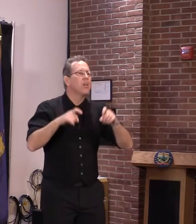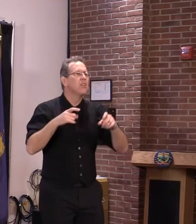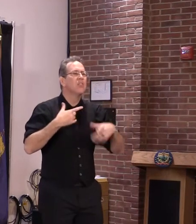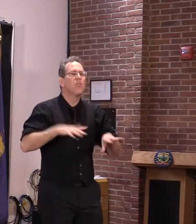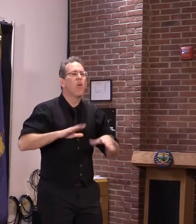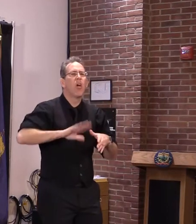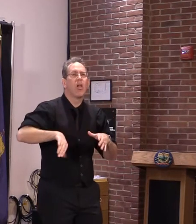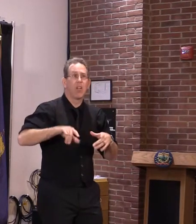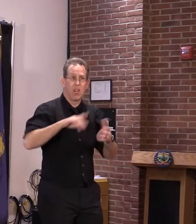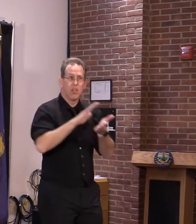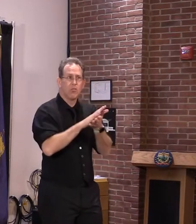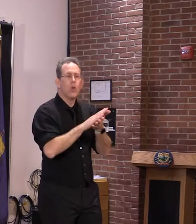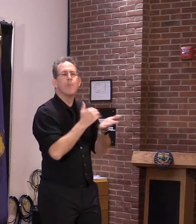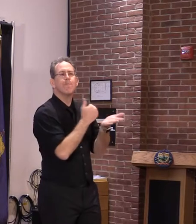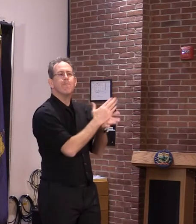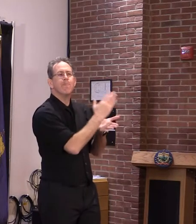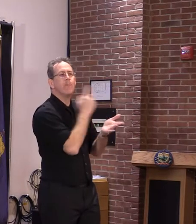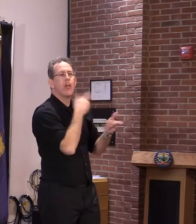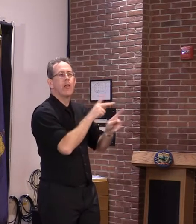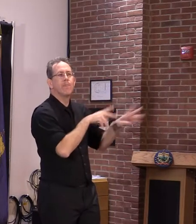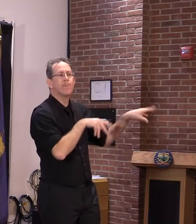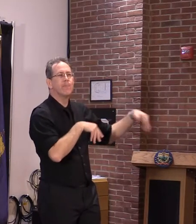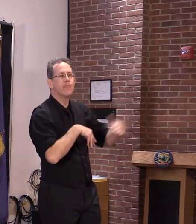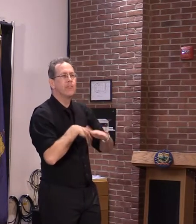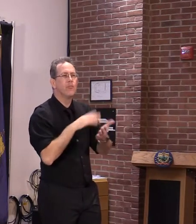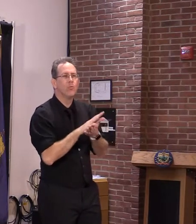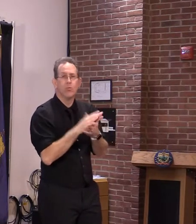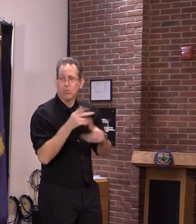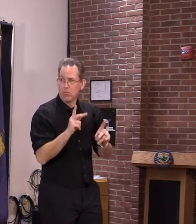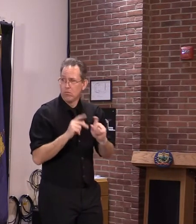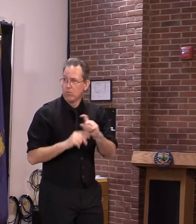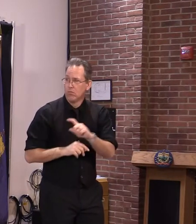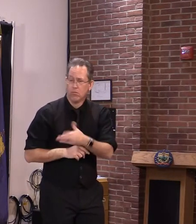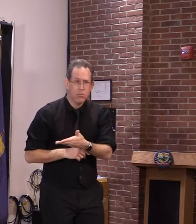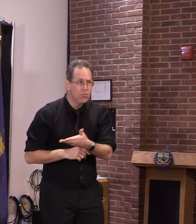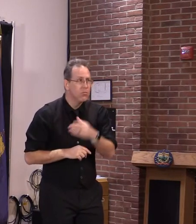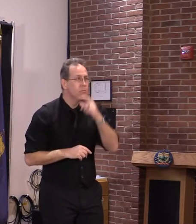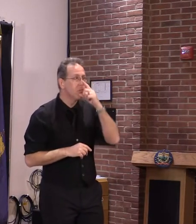What about when students